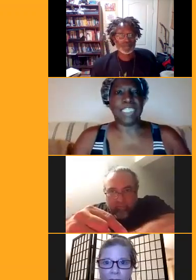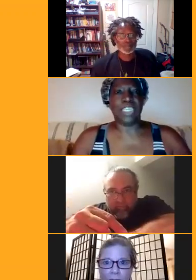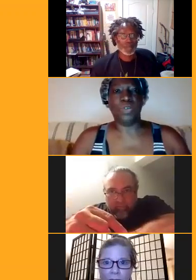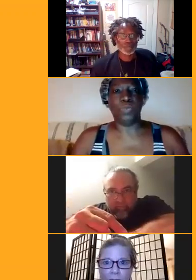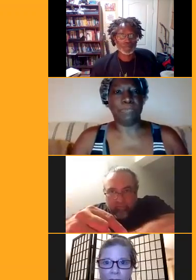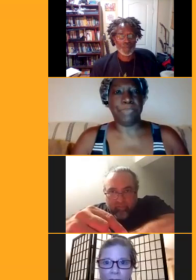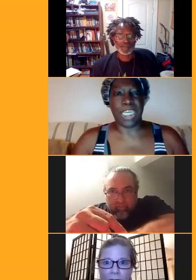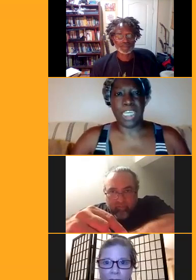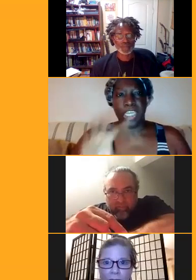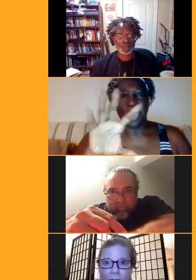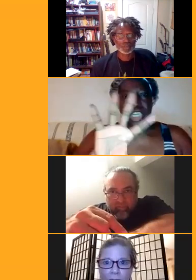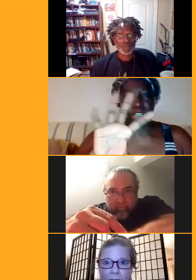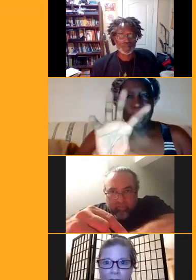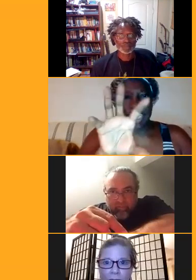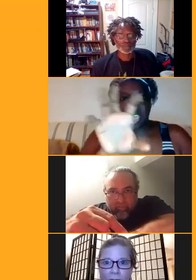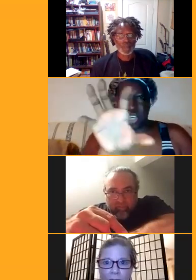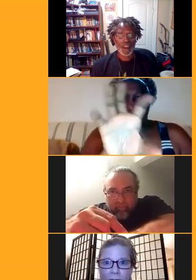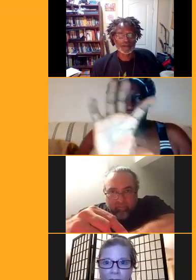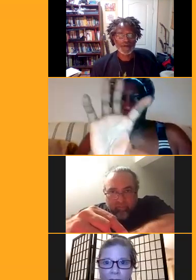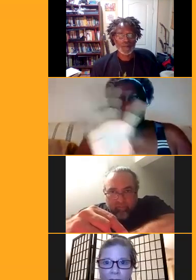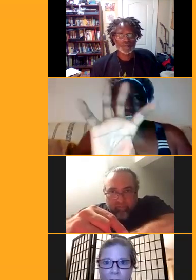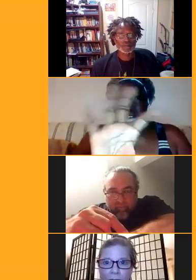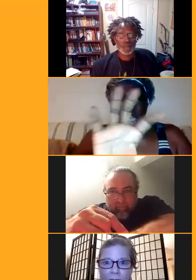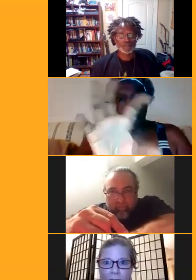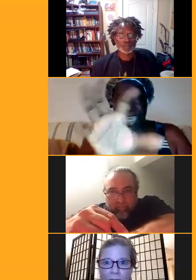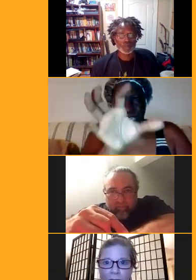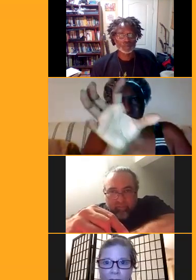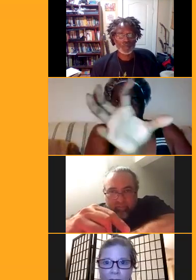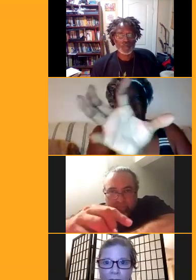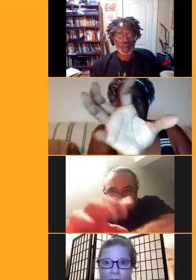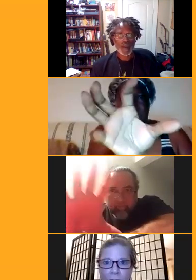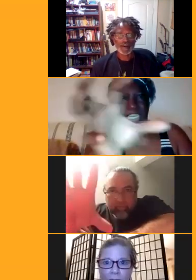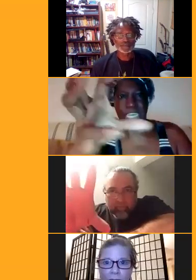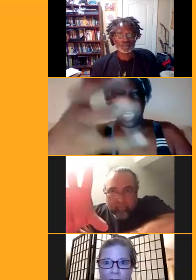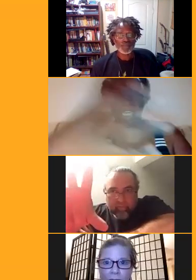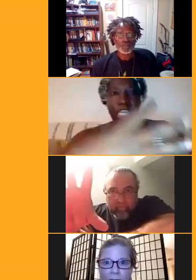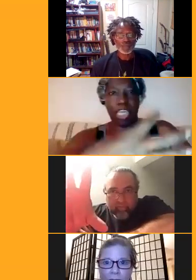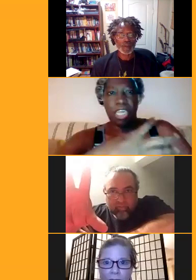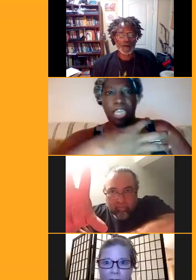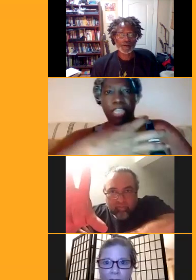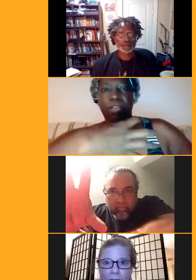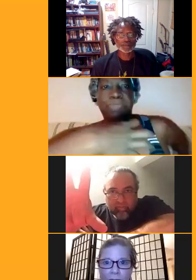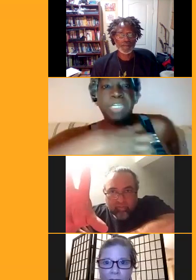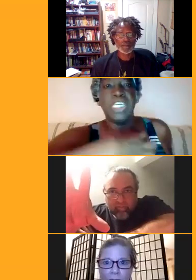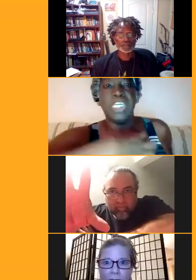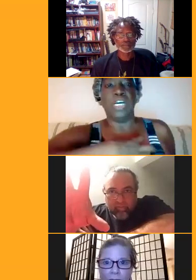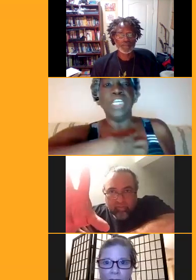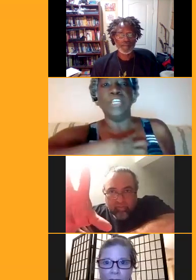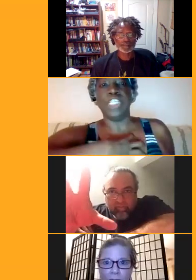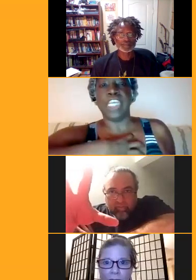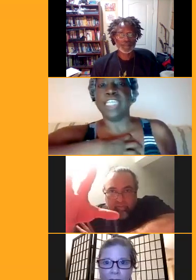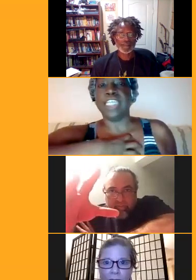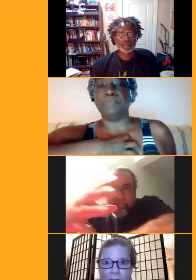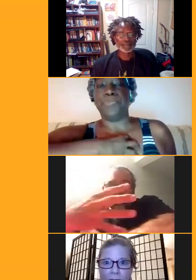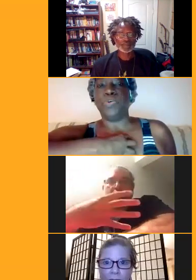White would be, you're taking your like claw hand, dominant hand, and you're putting it on